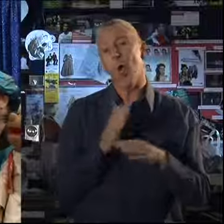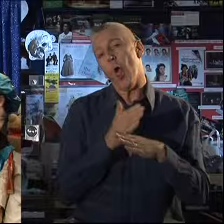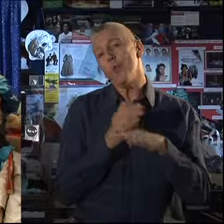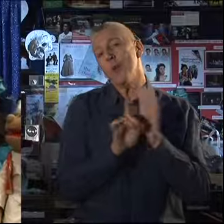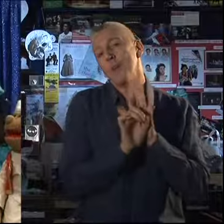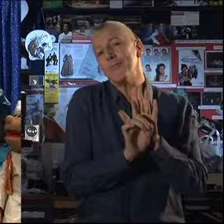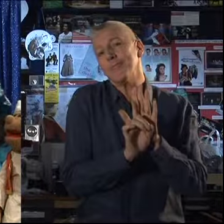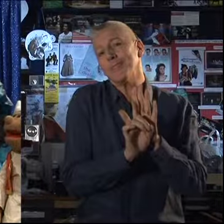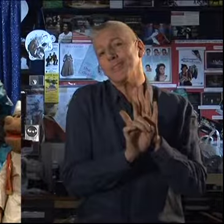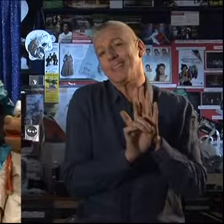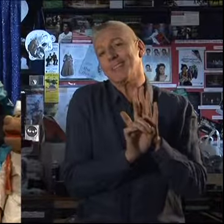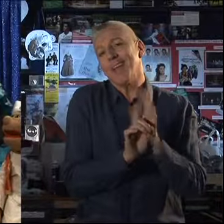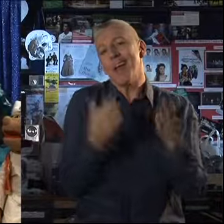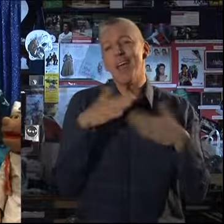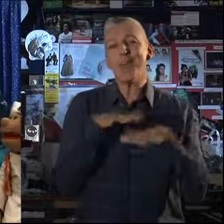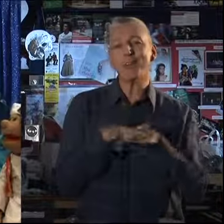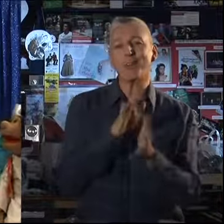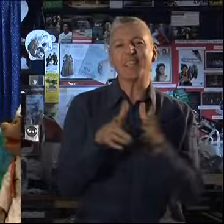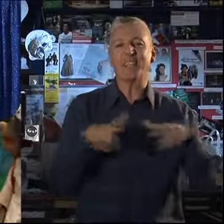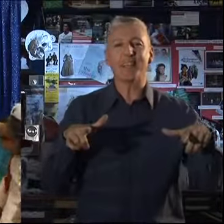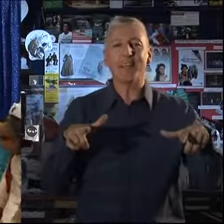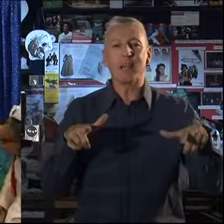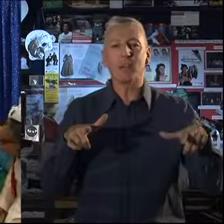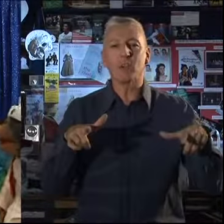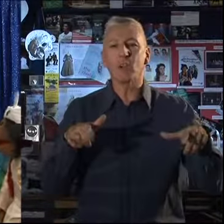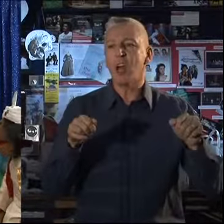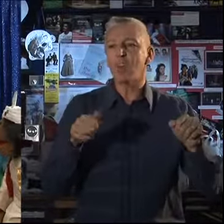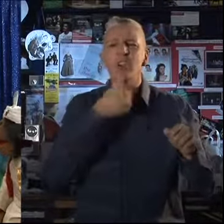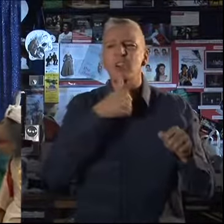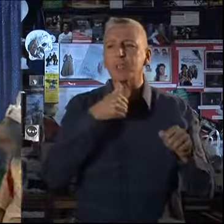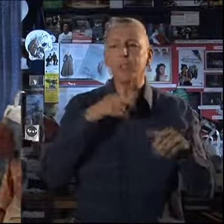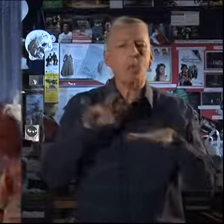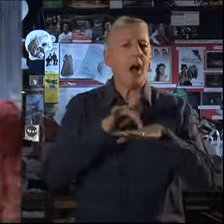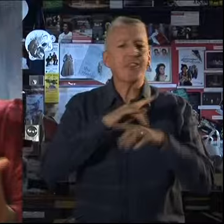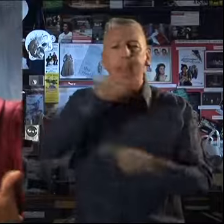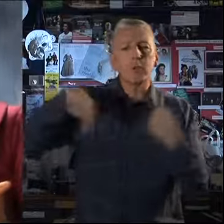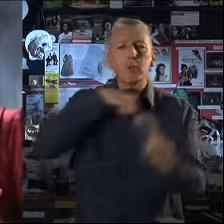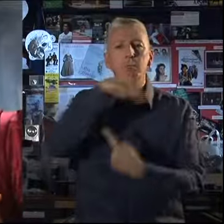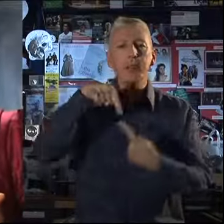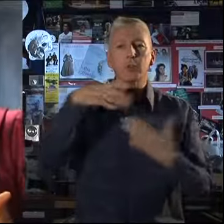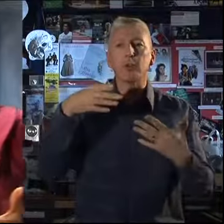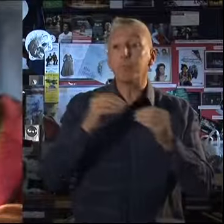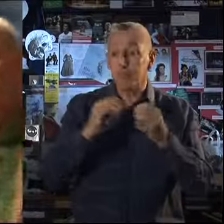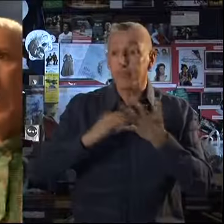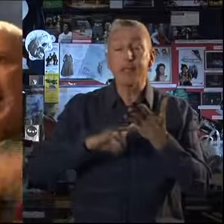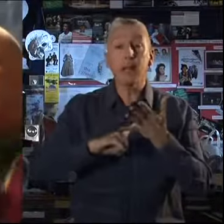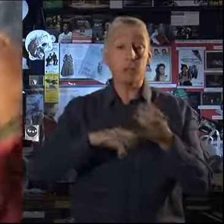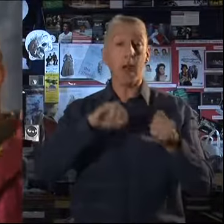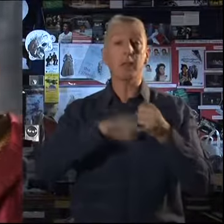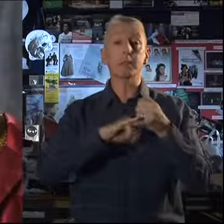The work features integrated sign language, using a theatrical mixture of BSL and